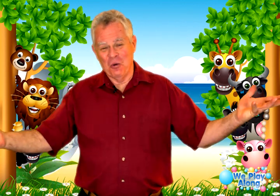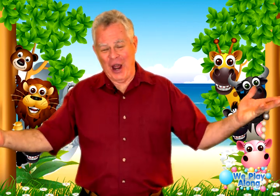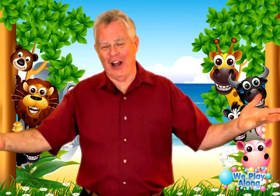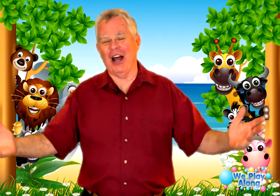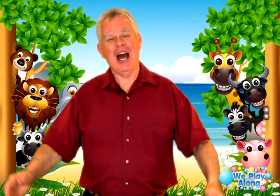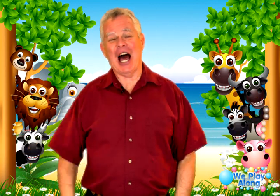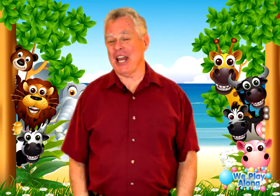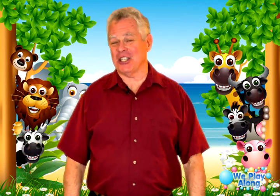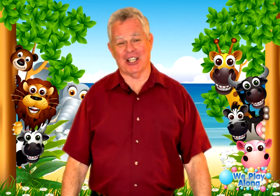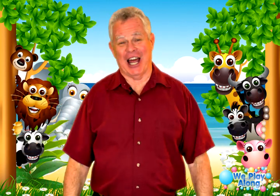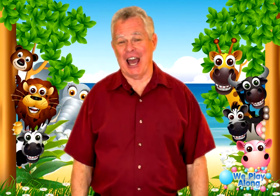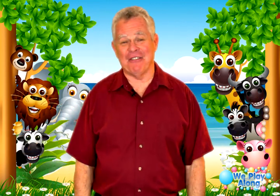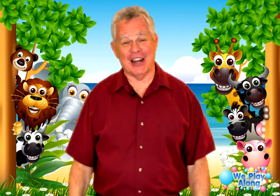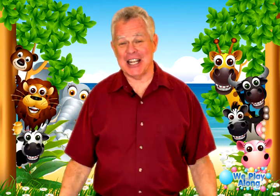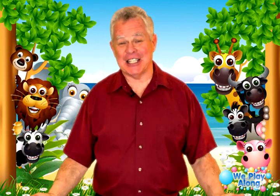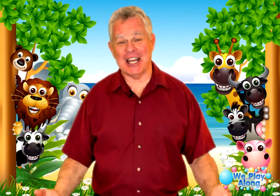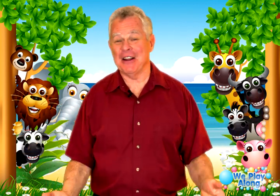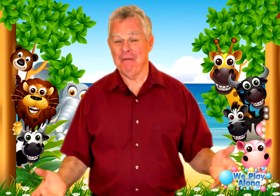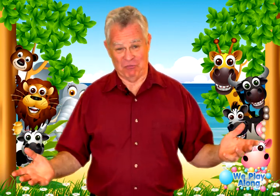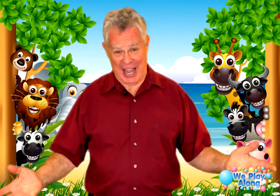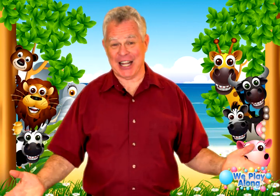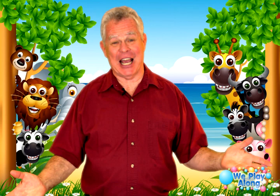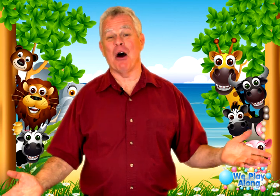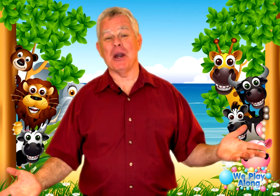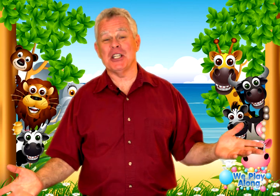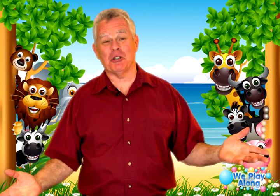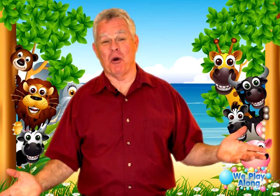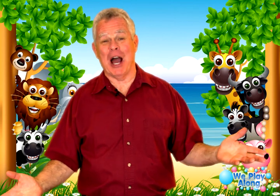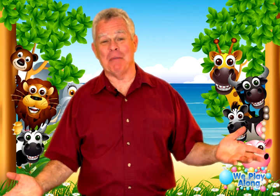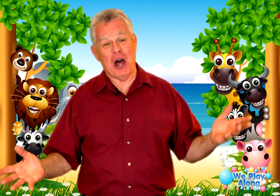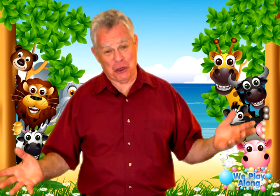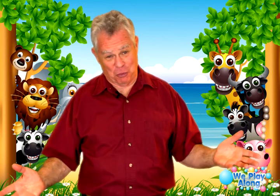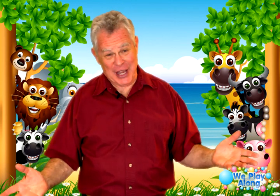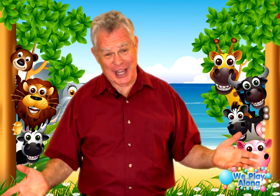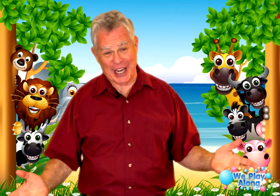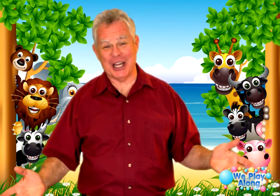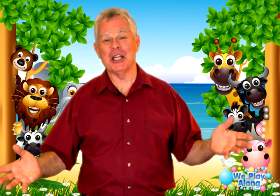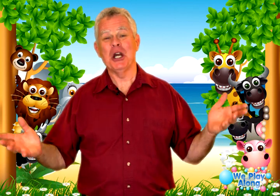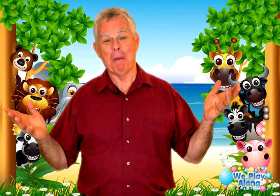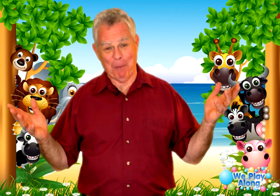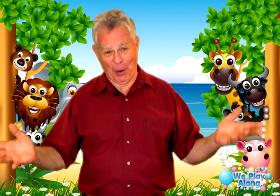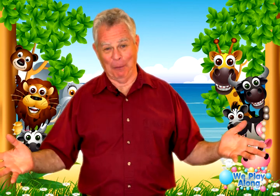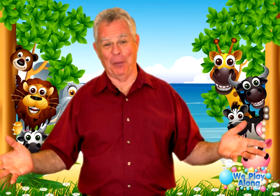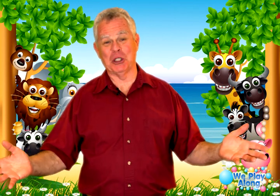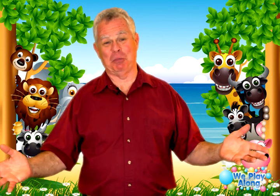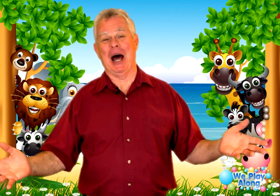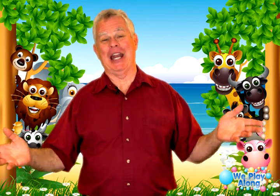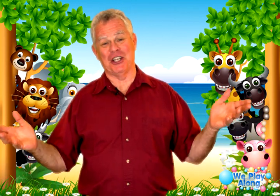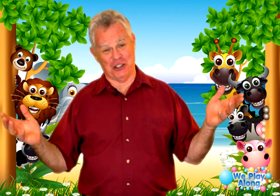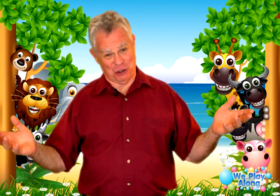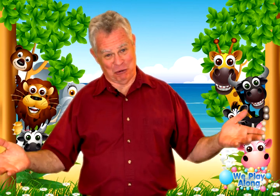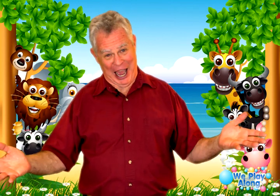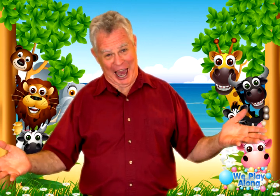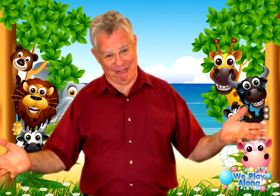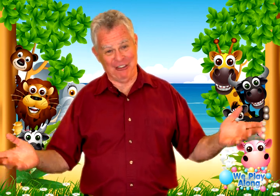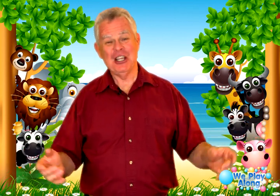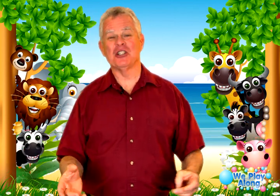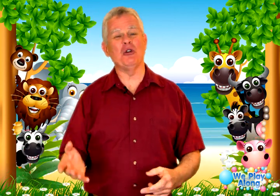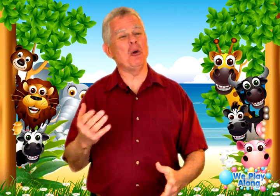Well, I just laugh. And I saying, that's how I describe a three-legged purple spotted giraffe. So no